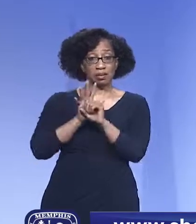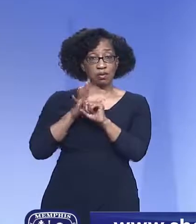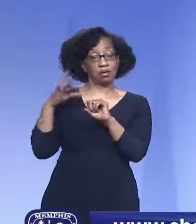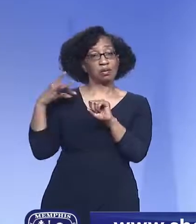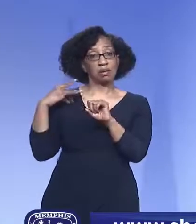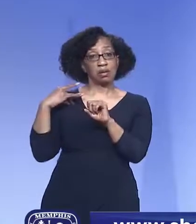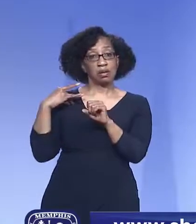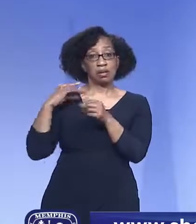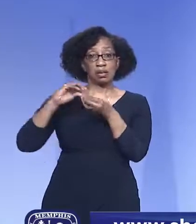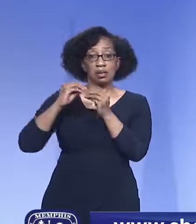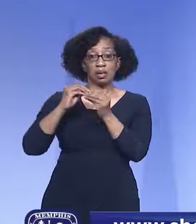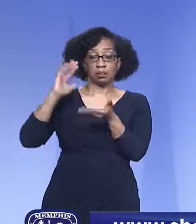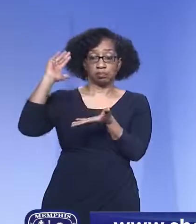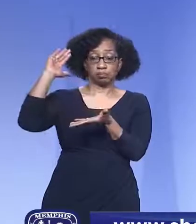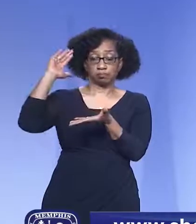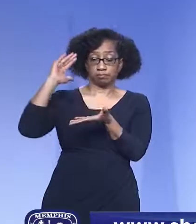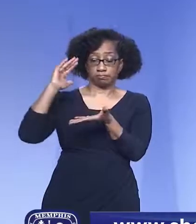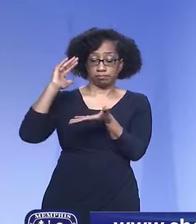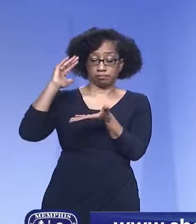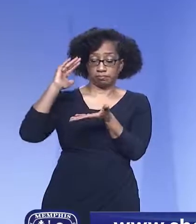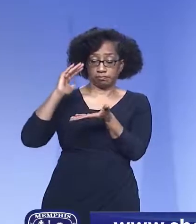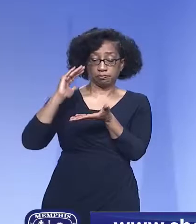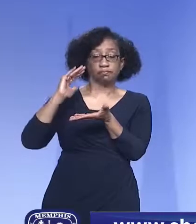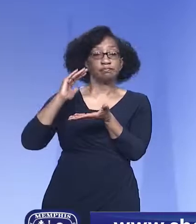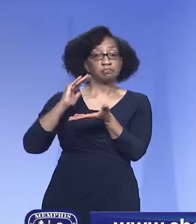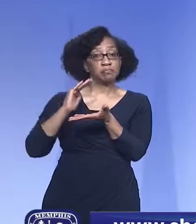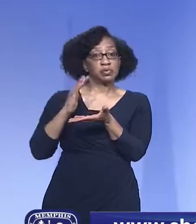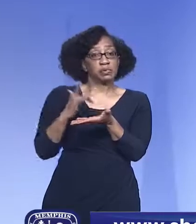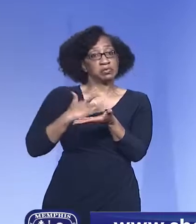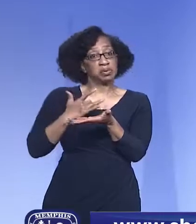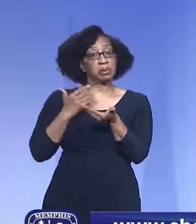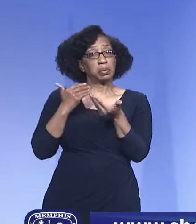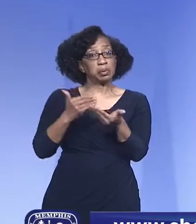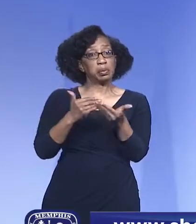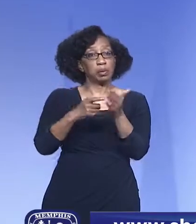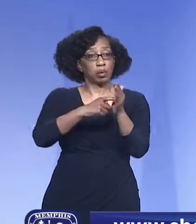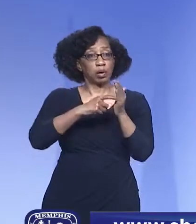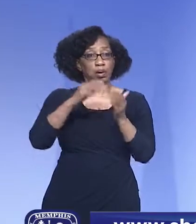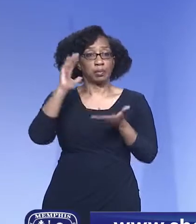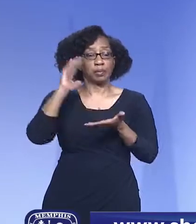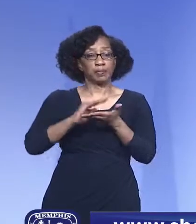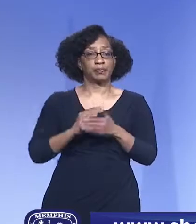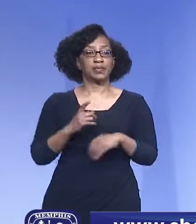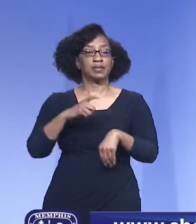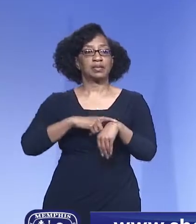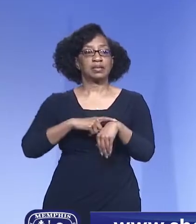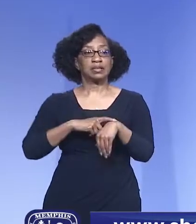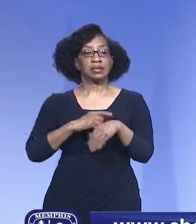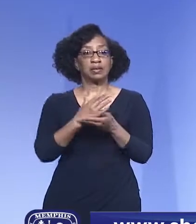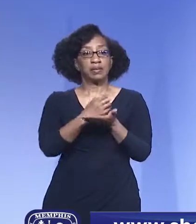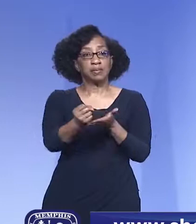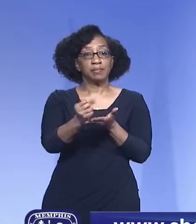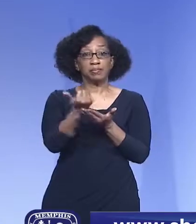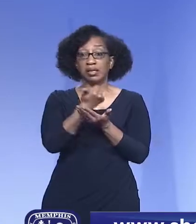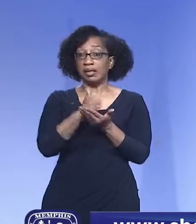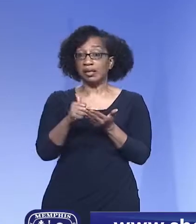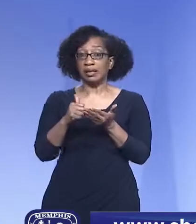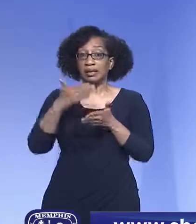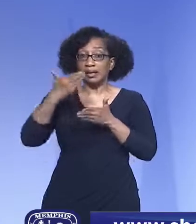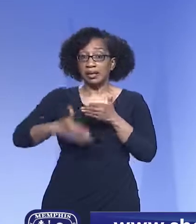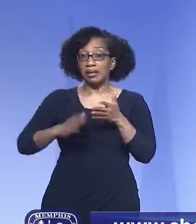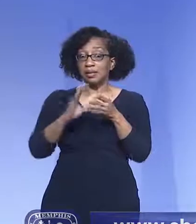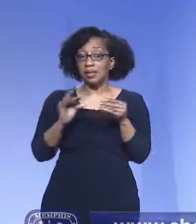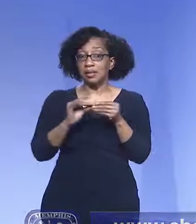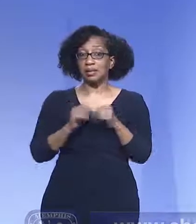transition, that's the direction I feel we need to go. We are out of time. Are there any closing messages today? The